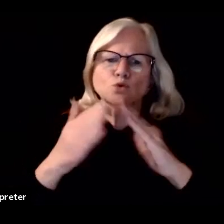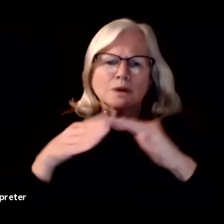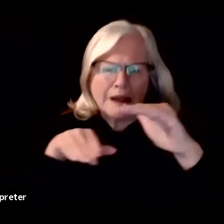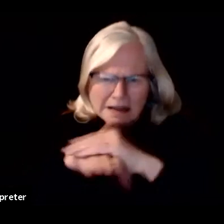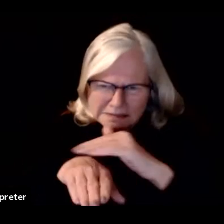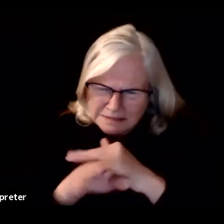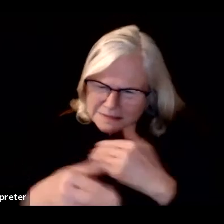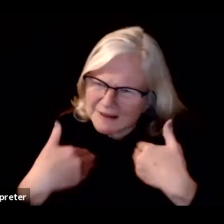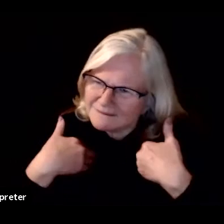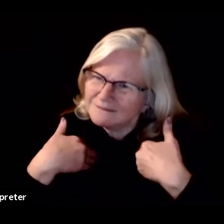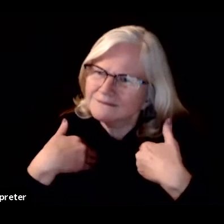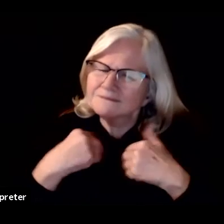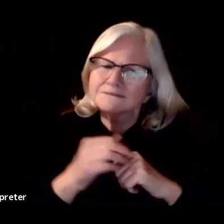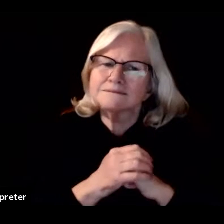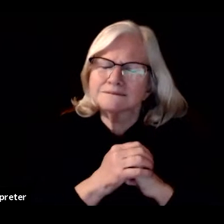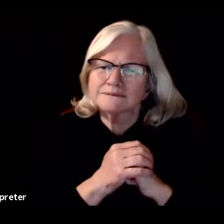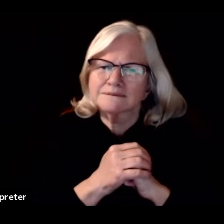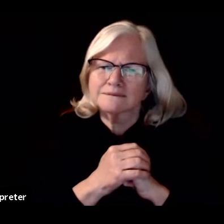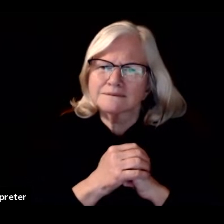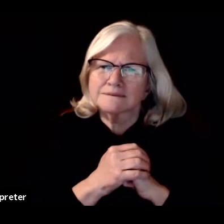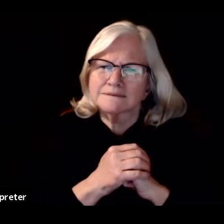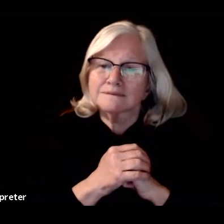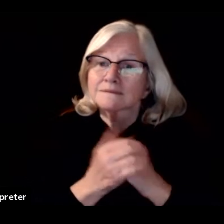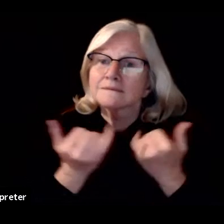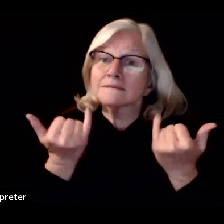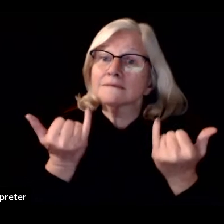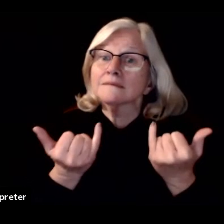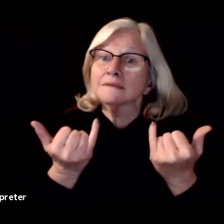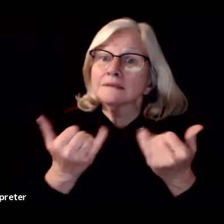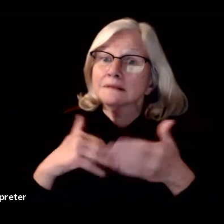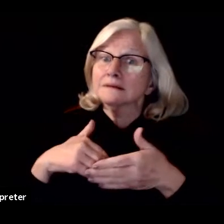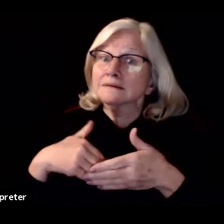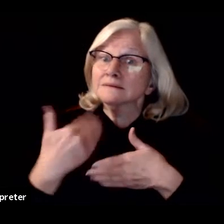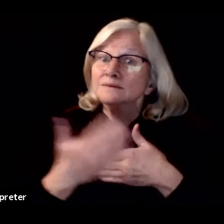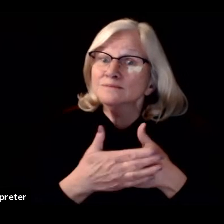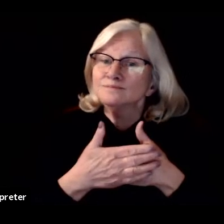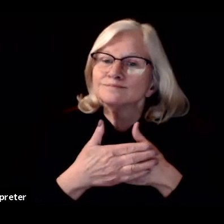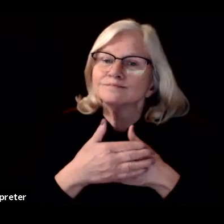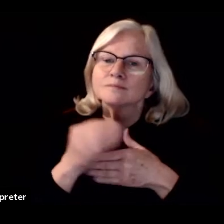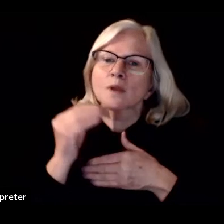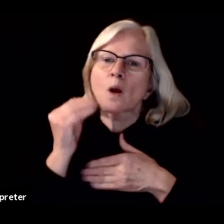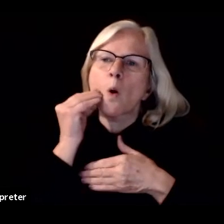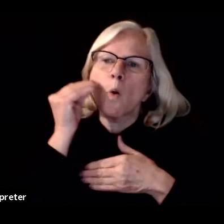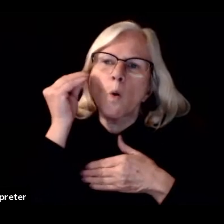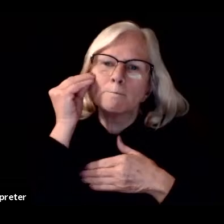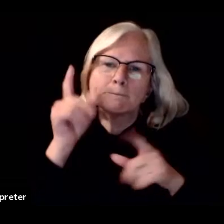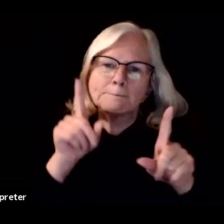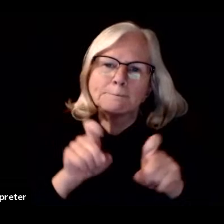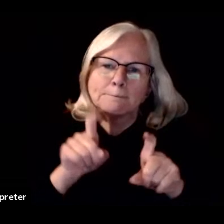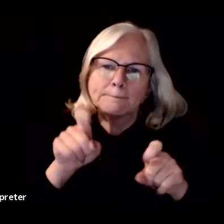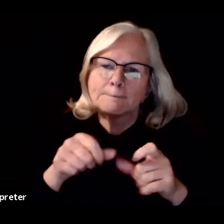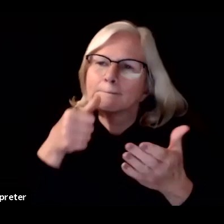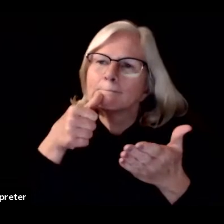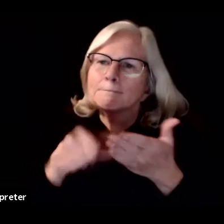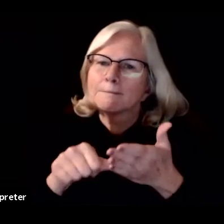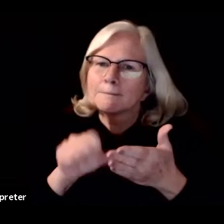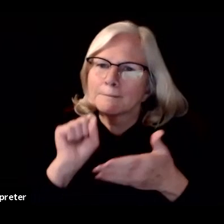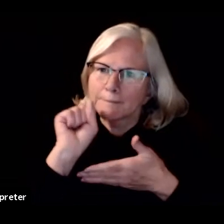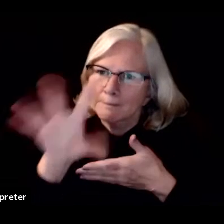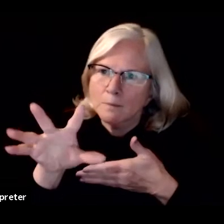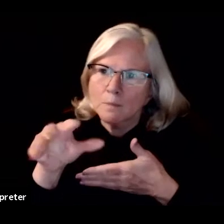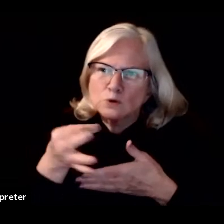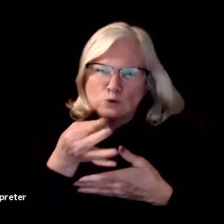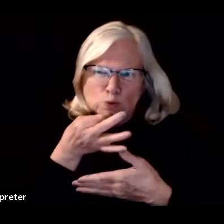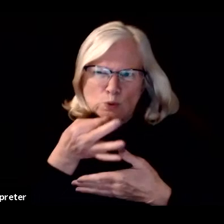we're making at-home testing possible as well with the saliva tests. Since the beginning of the pilot that I referenced,